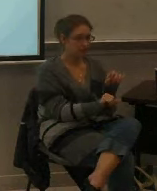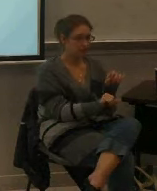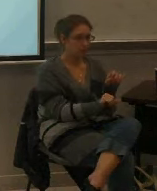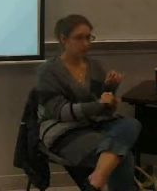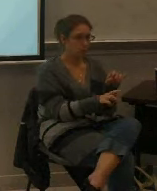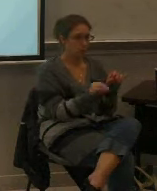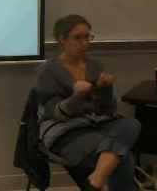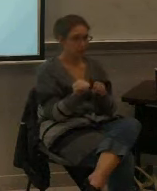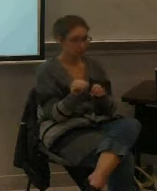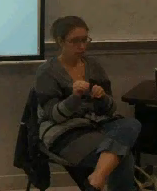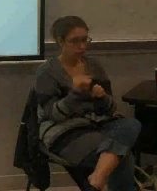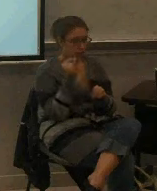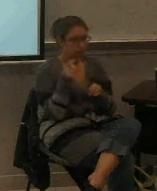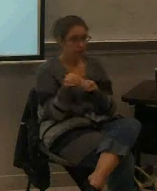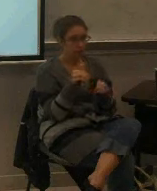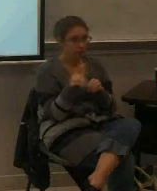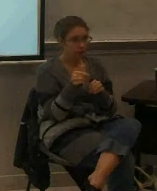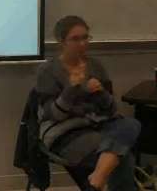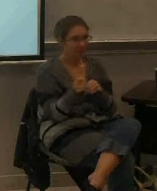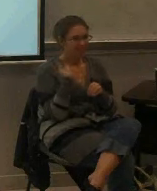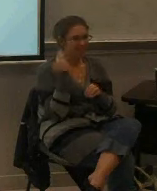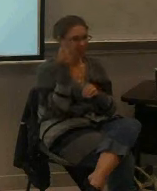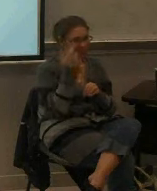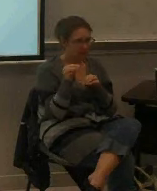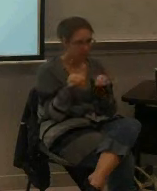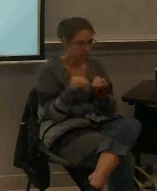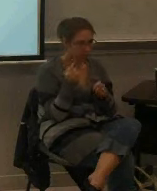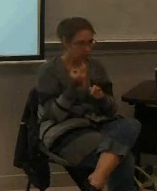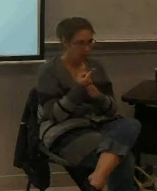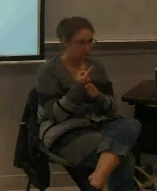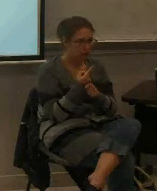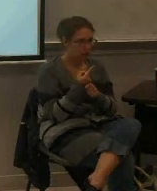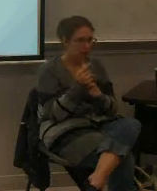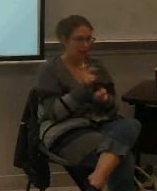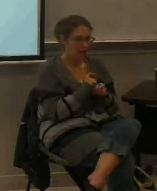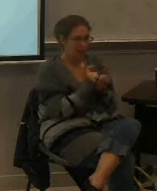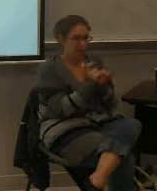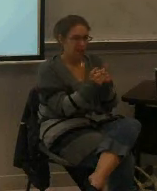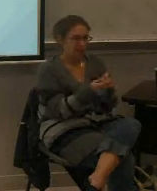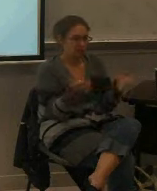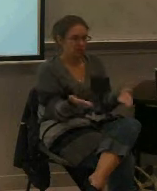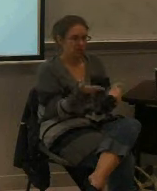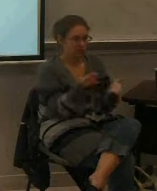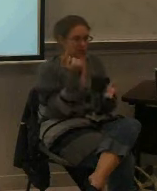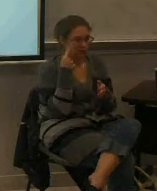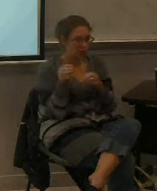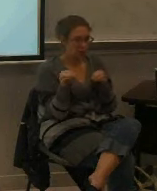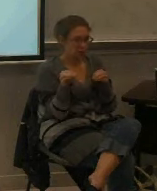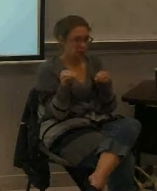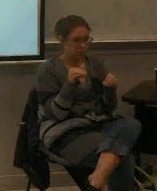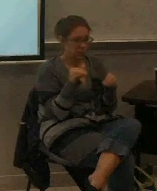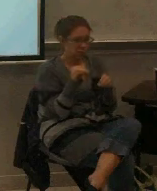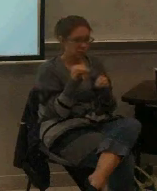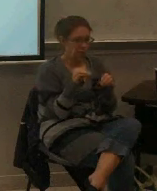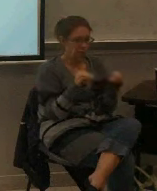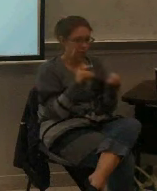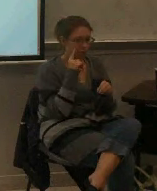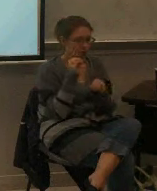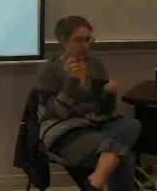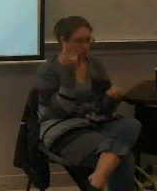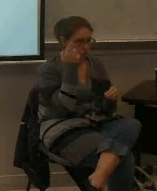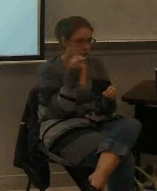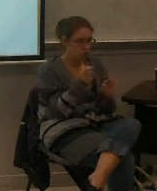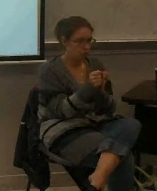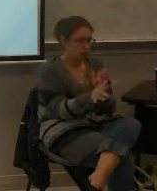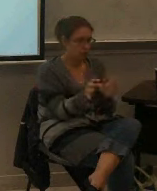move. And if they move, they need to have a reason to move, right? That evolution suggests that if you just move for no reason, then